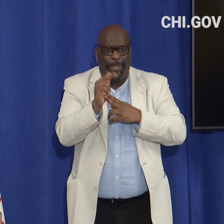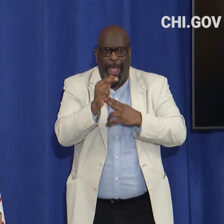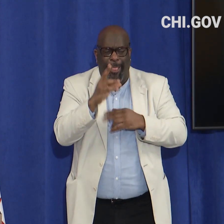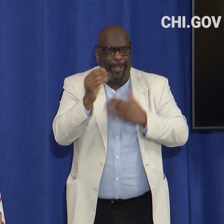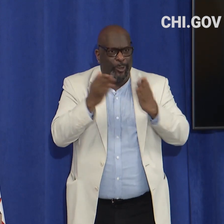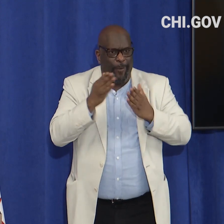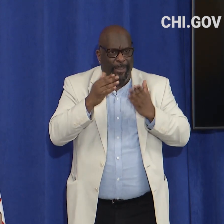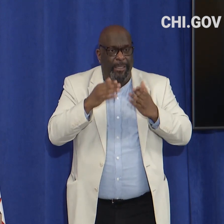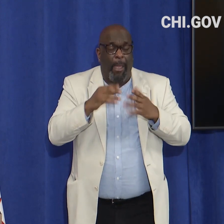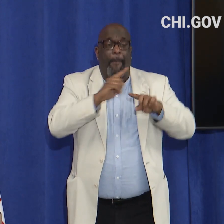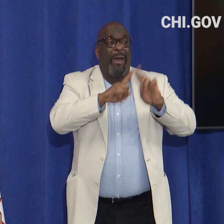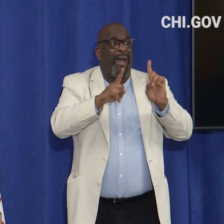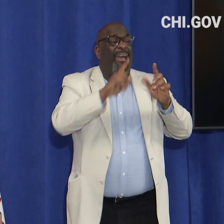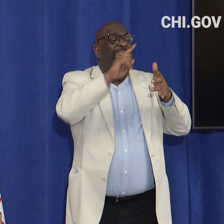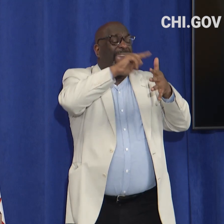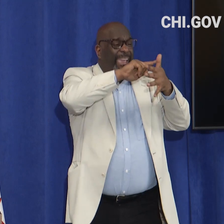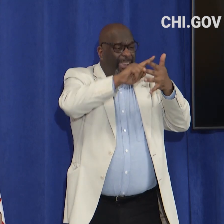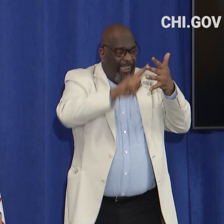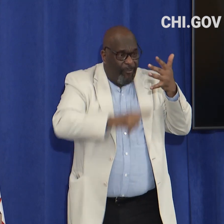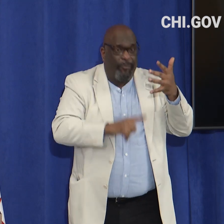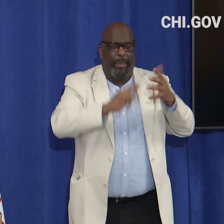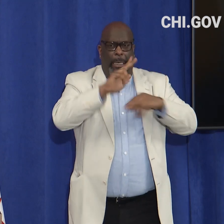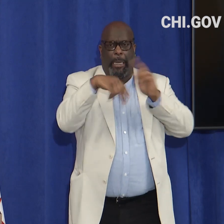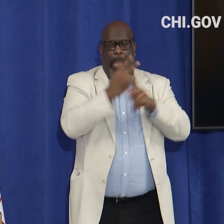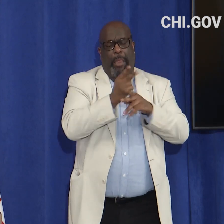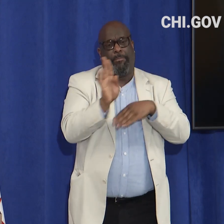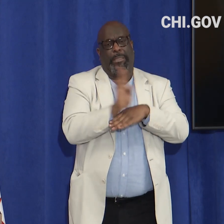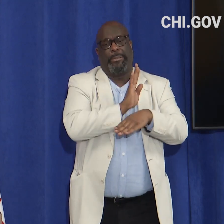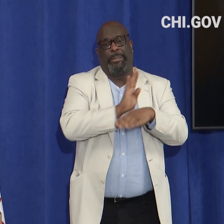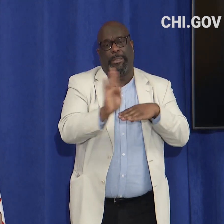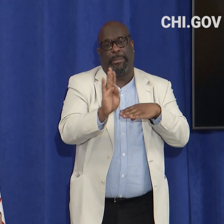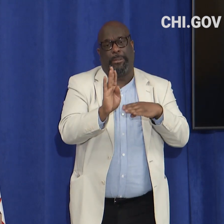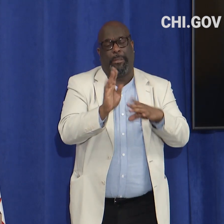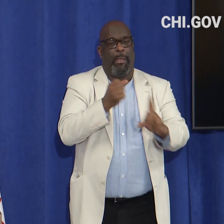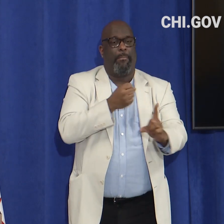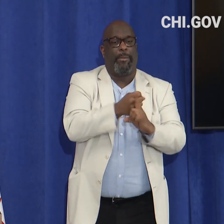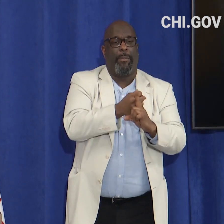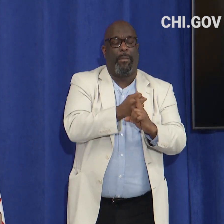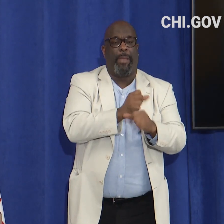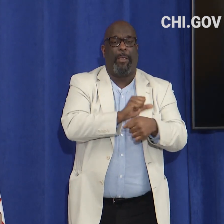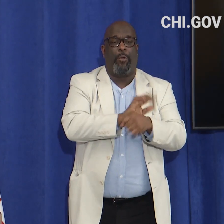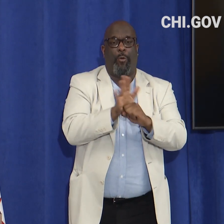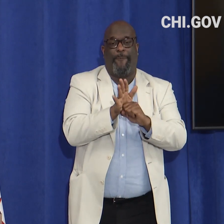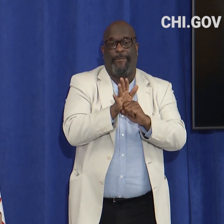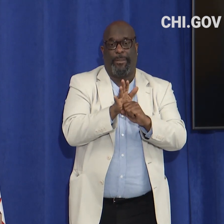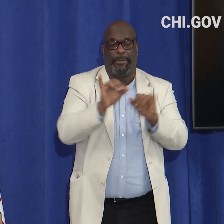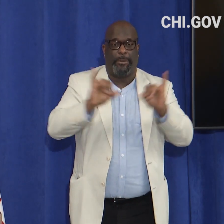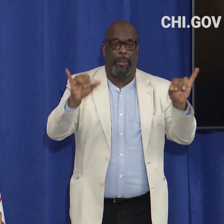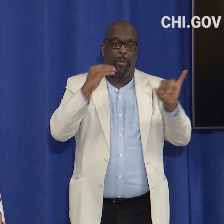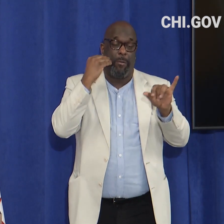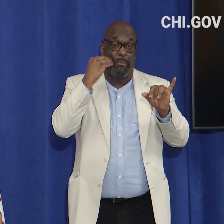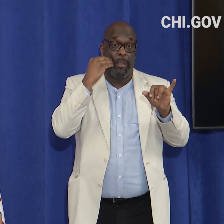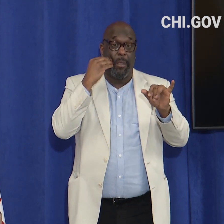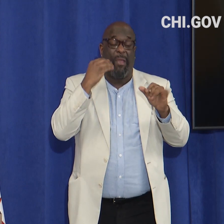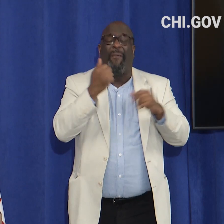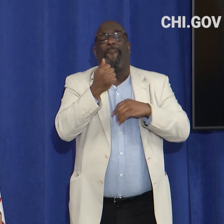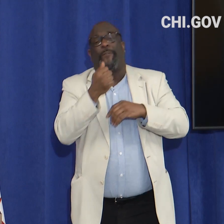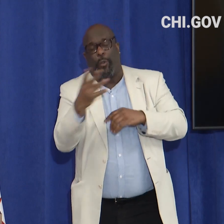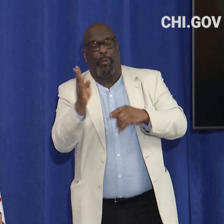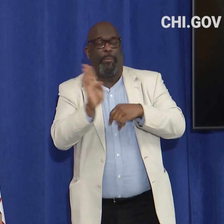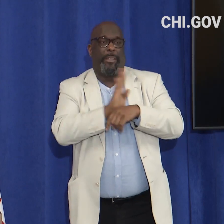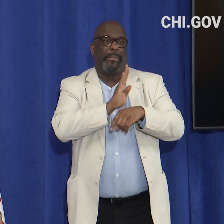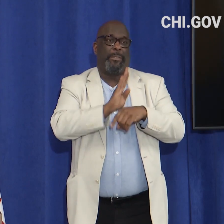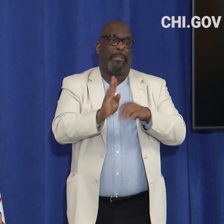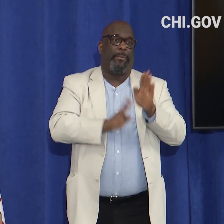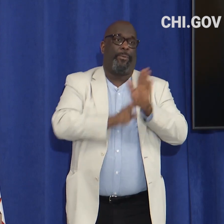service industry. Every single business has had impact. There are very few that have been thriving,